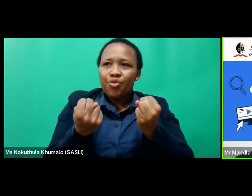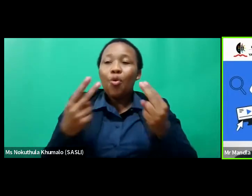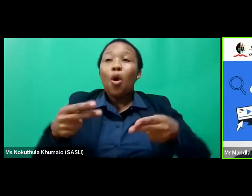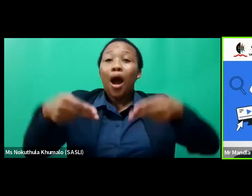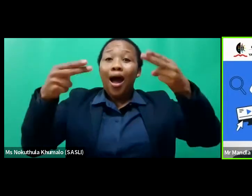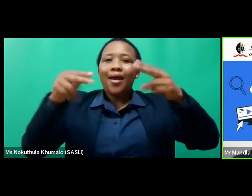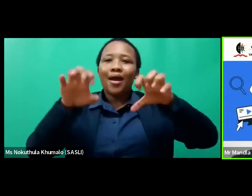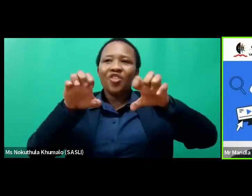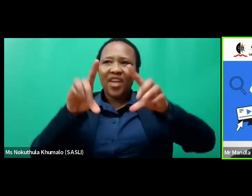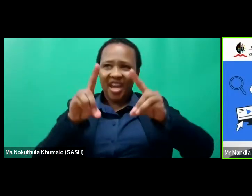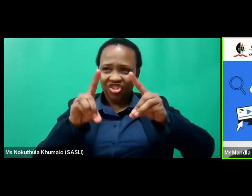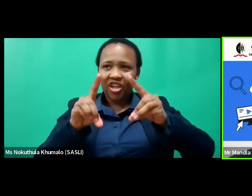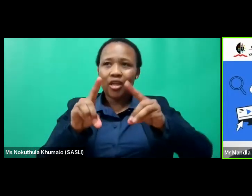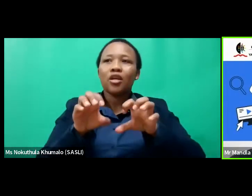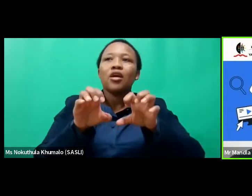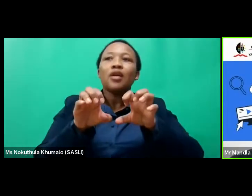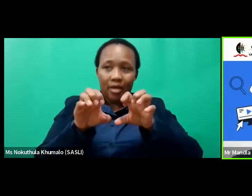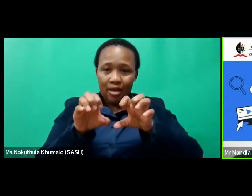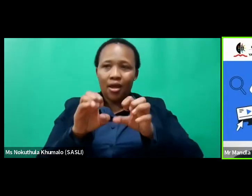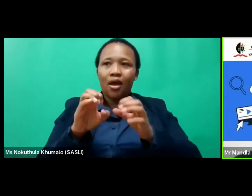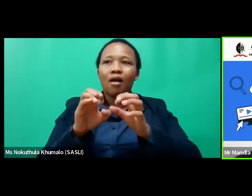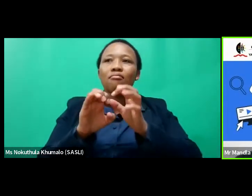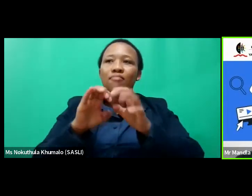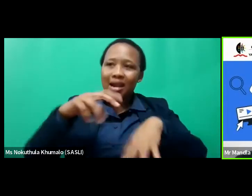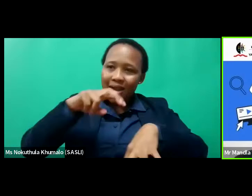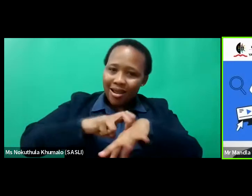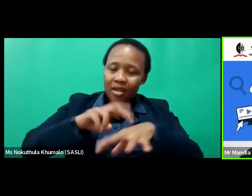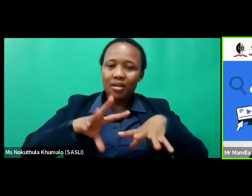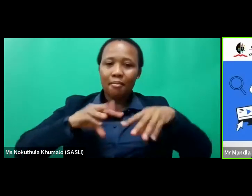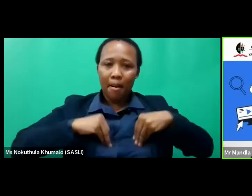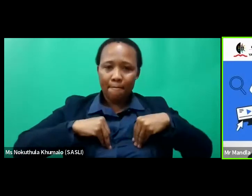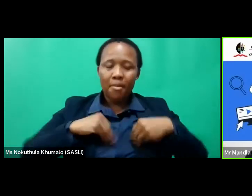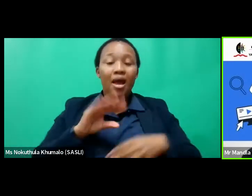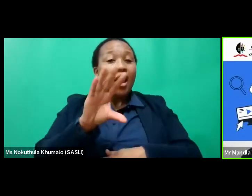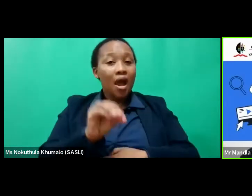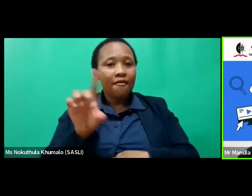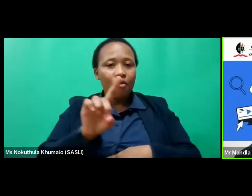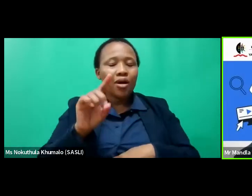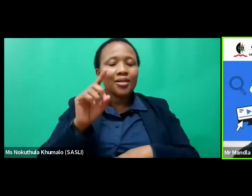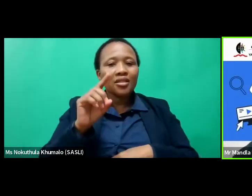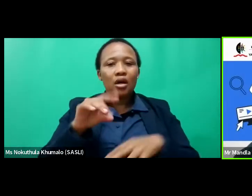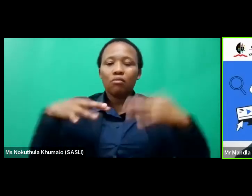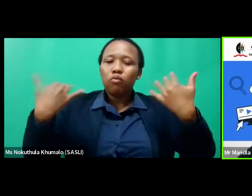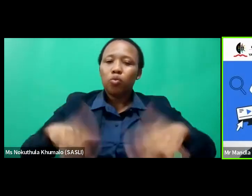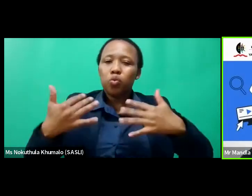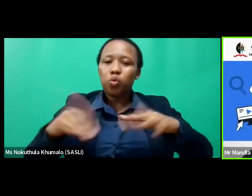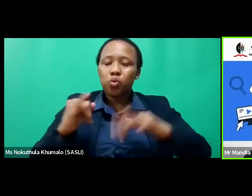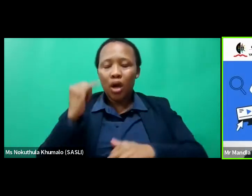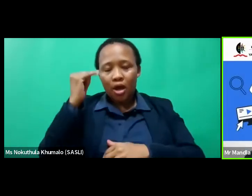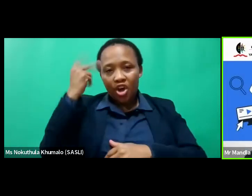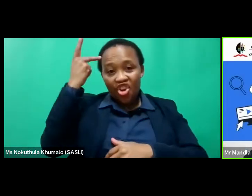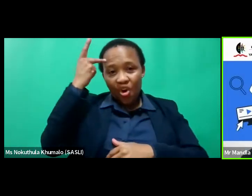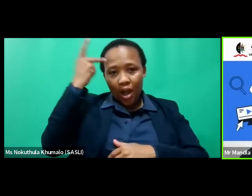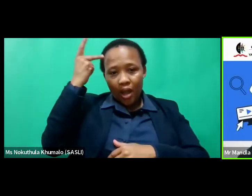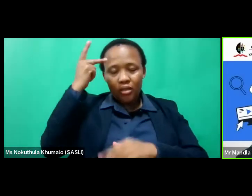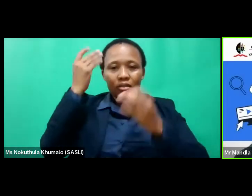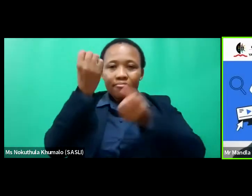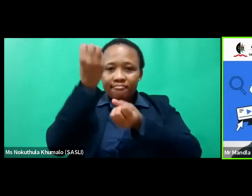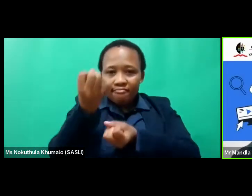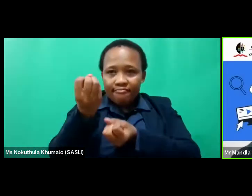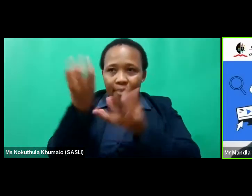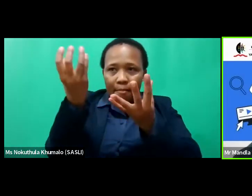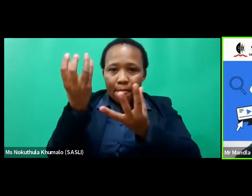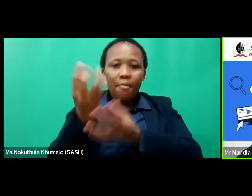added to a body of new and critical knowledge to inform practice arrangements and design